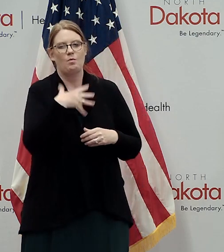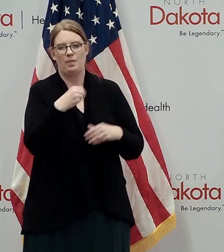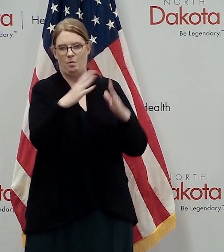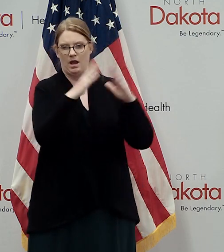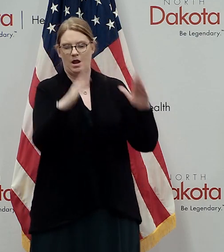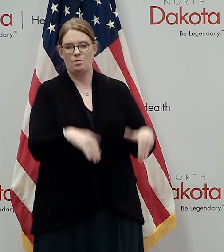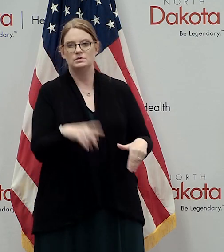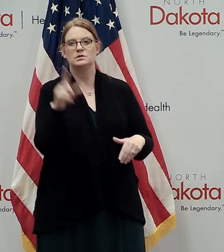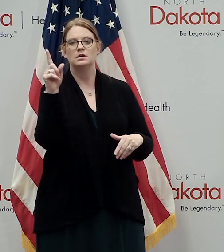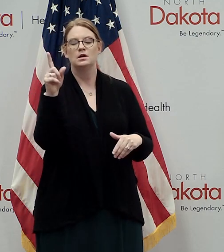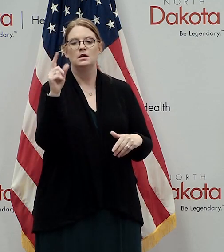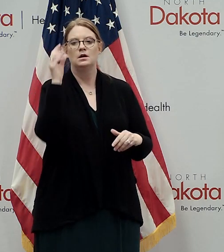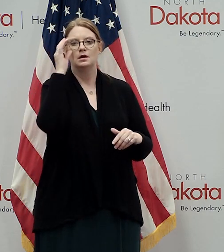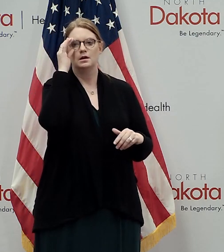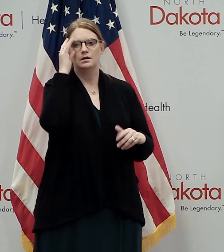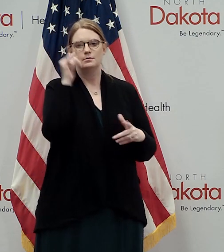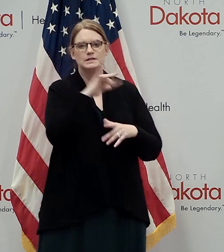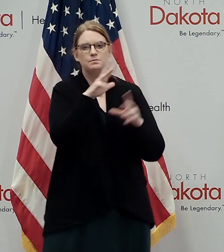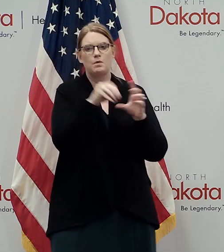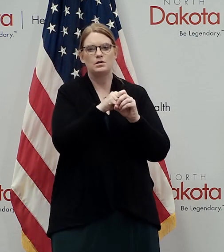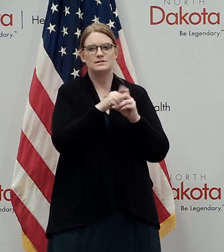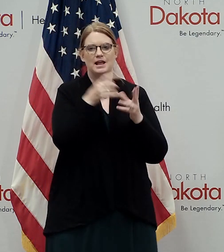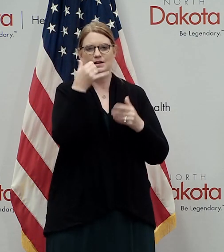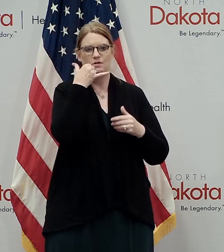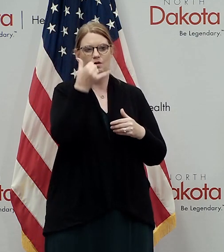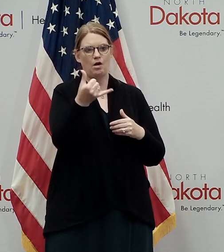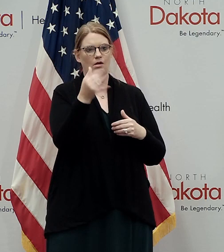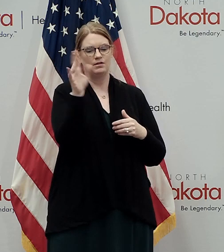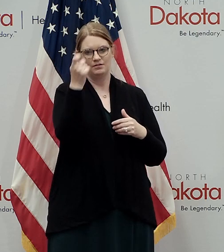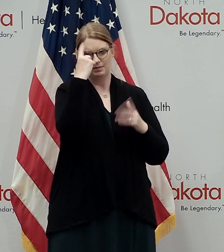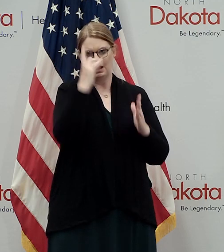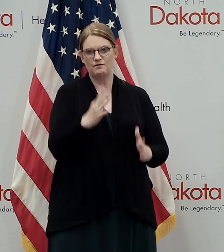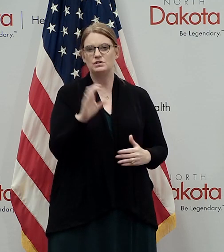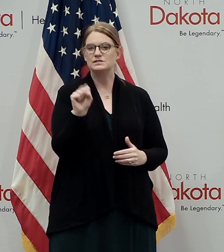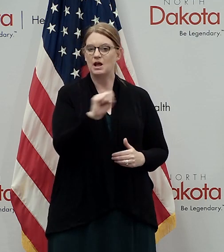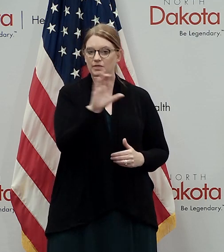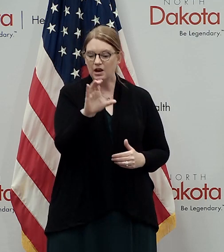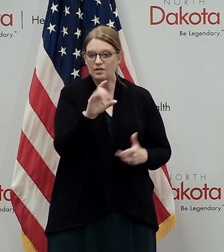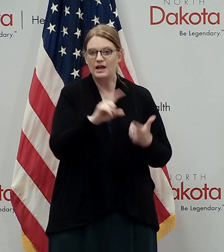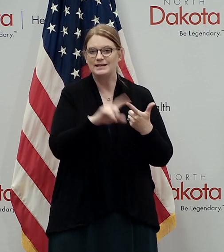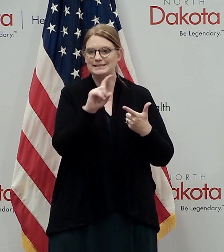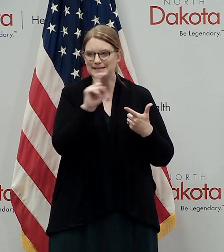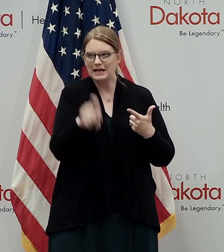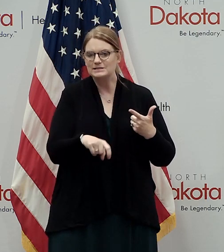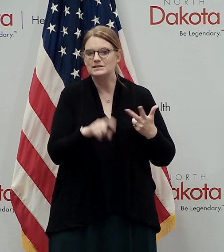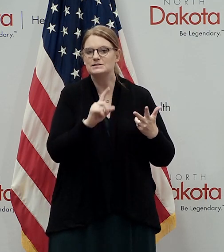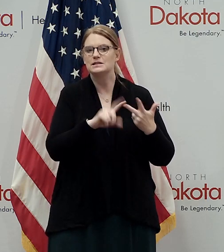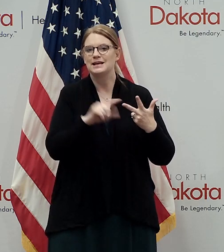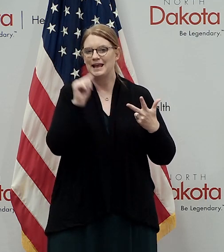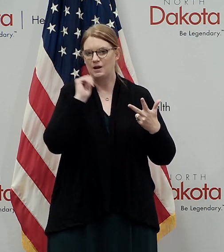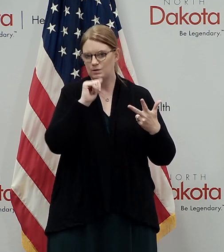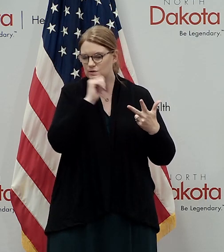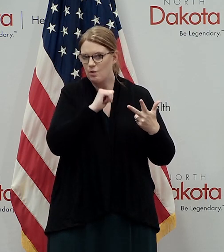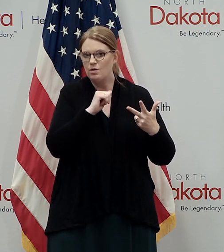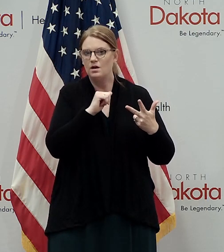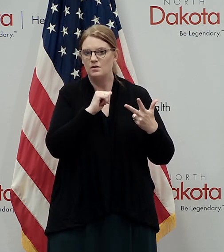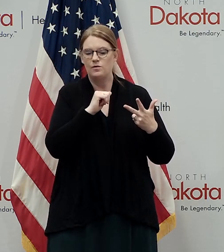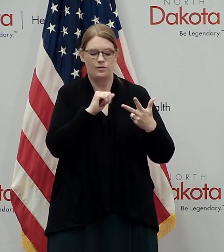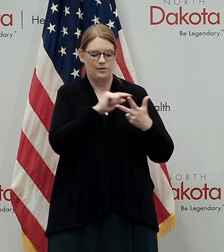call, heard from as part of that call from the governors of South Carolina, from Texas, from Arizona, and